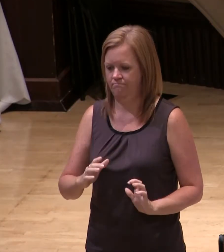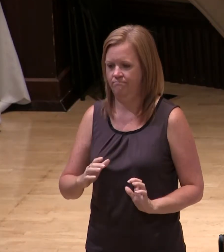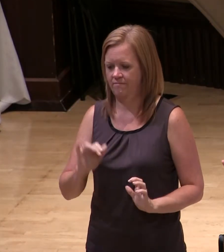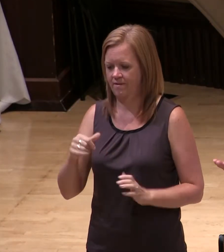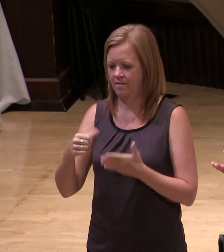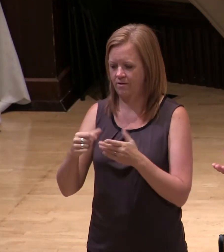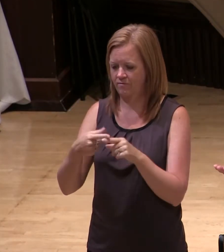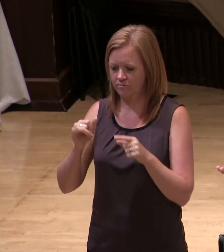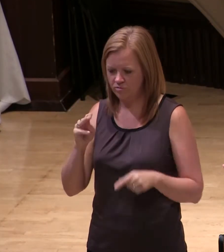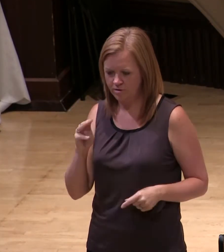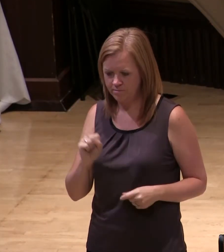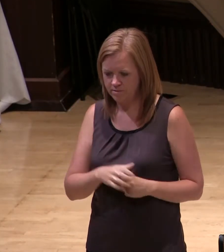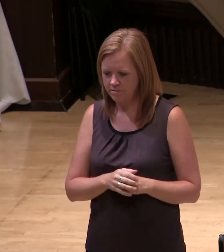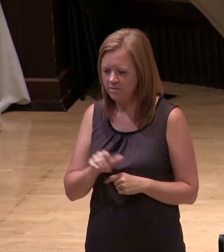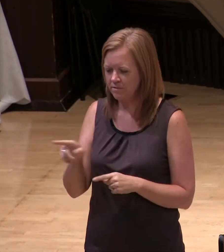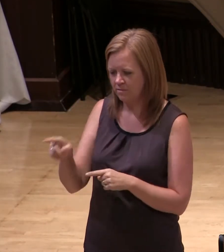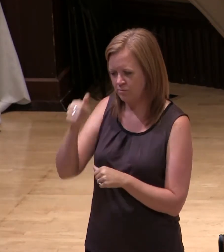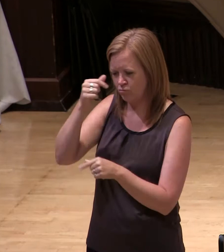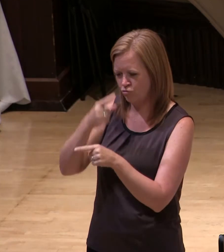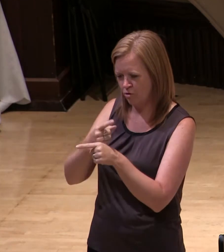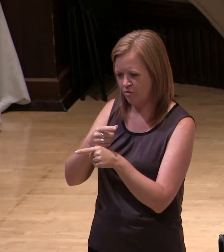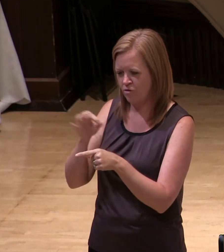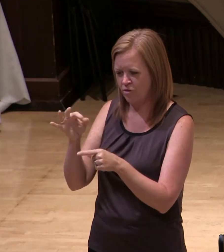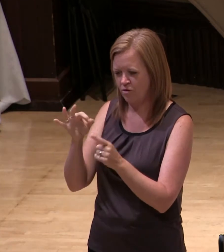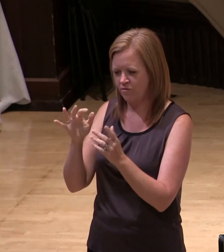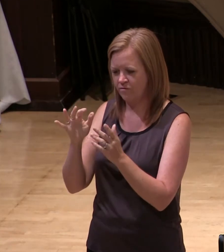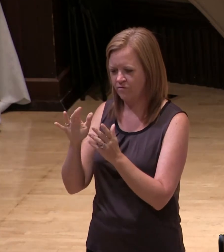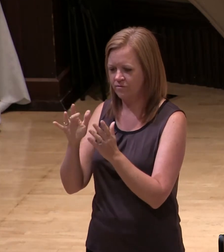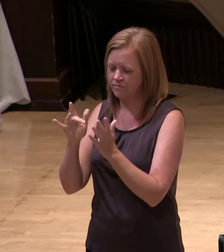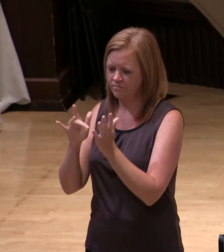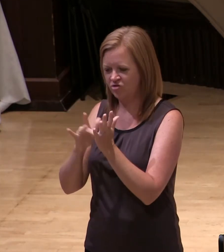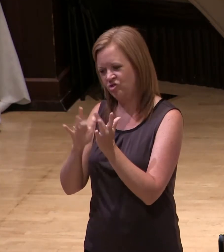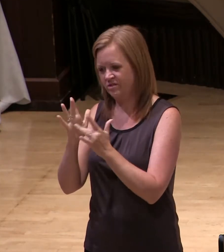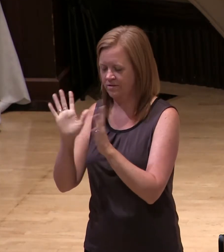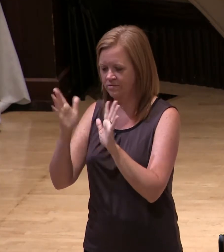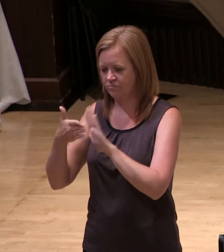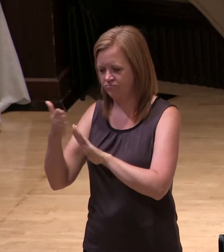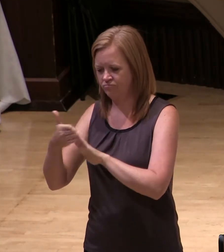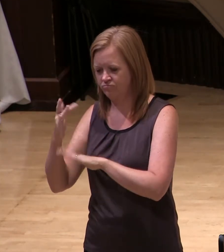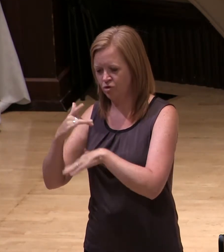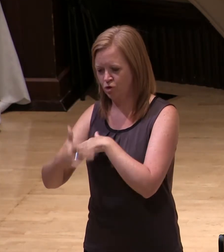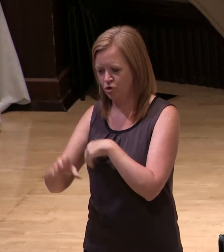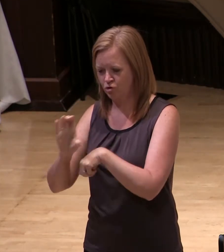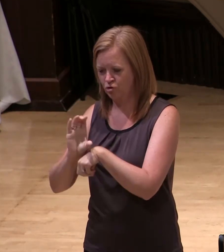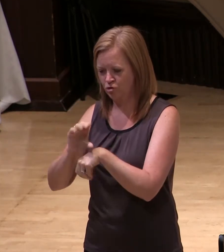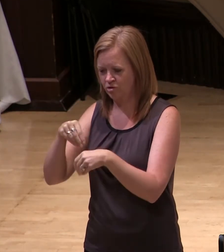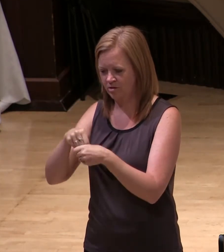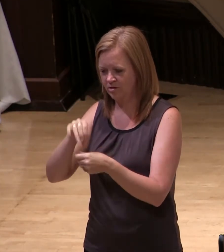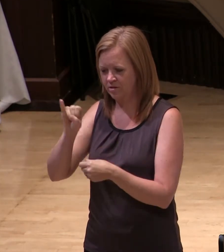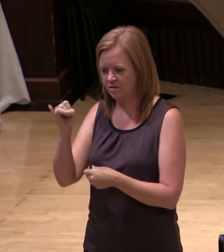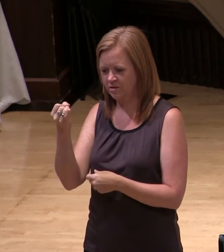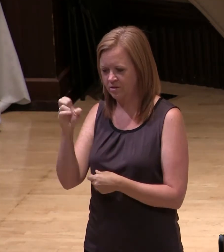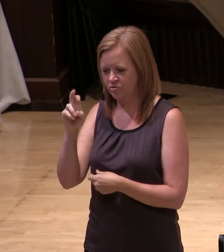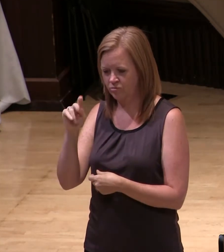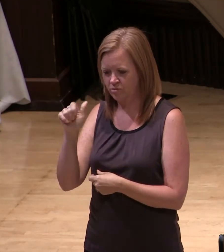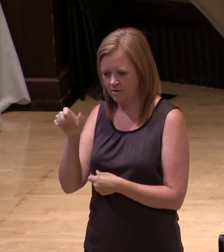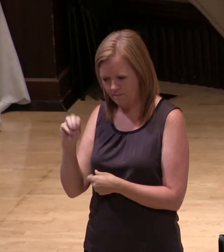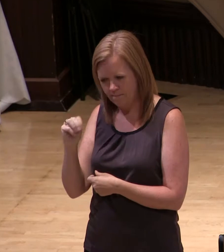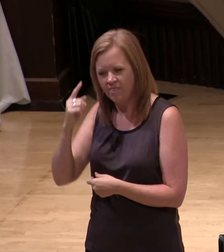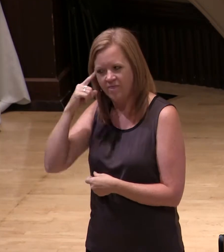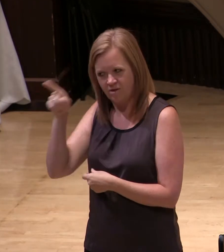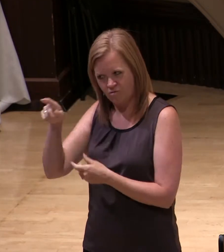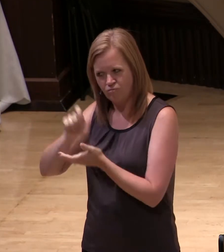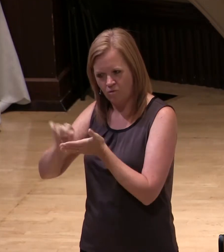James. James is the brother of Jesus, who ran the early church in Jerusalem, and they think that he wrote this letter.